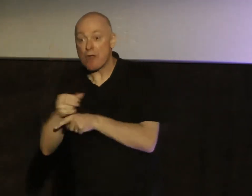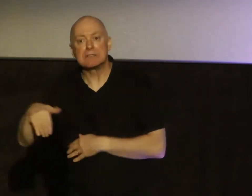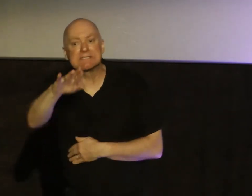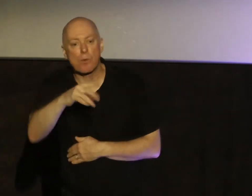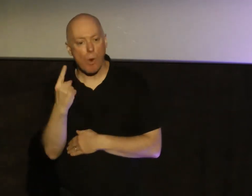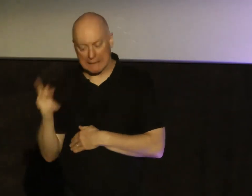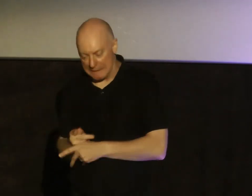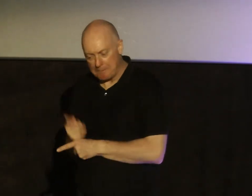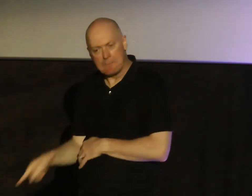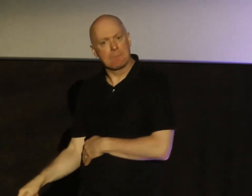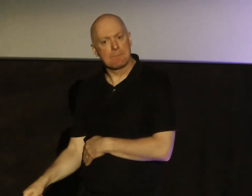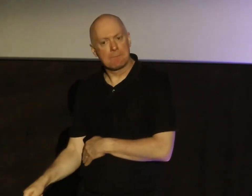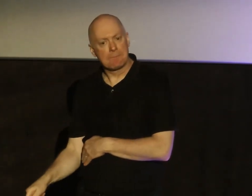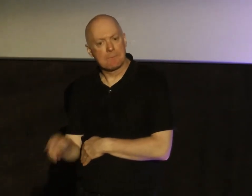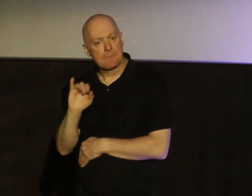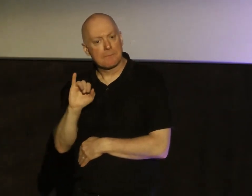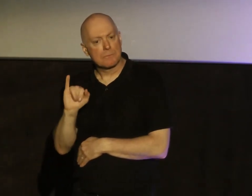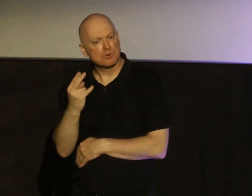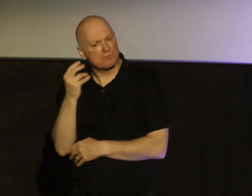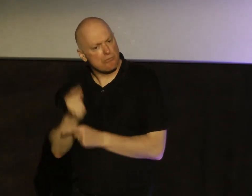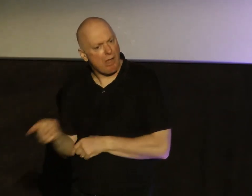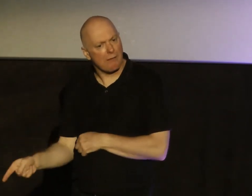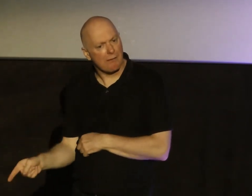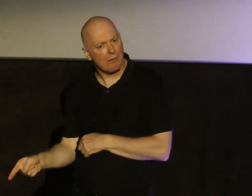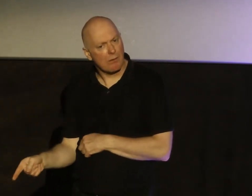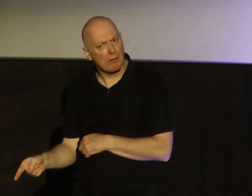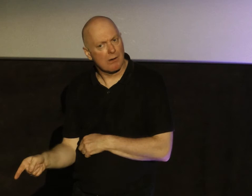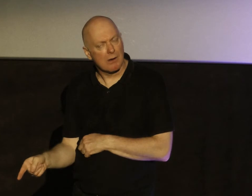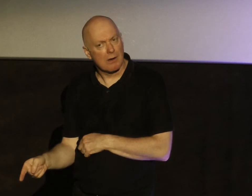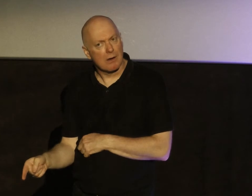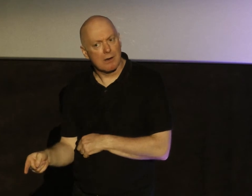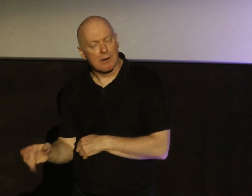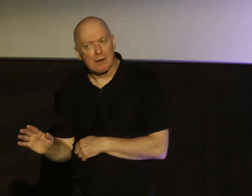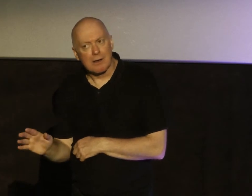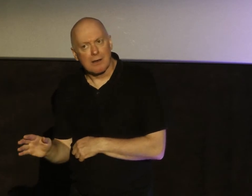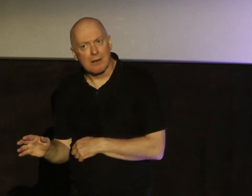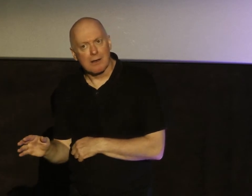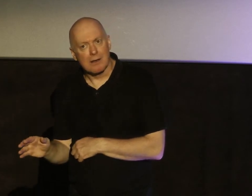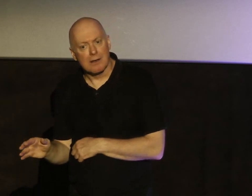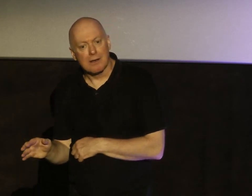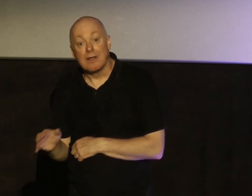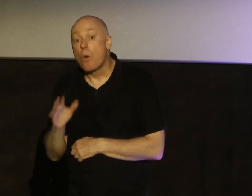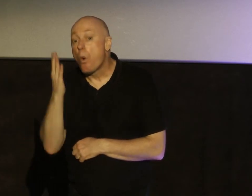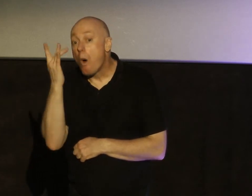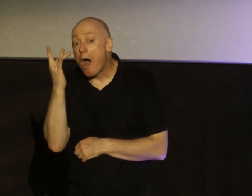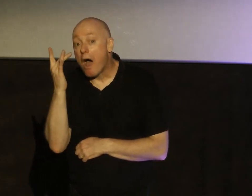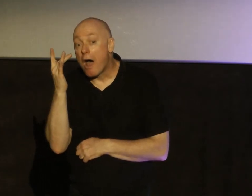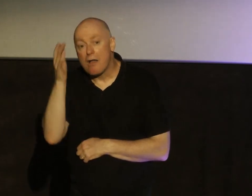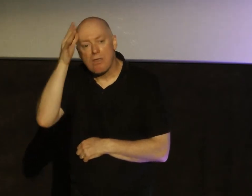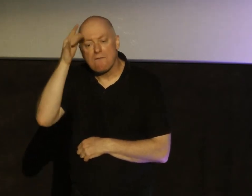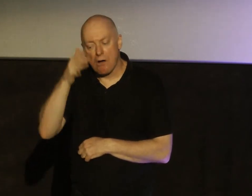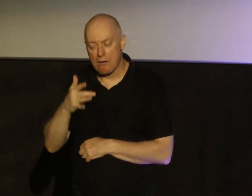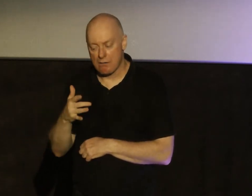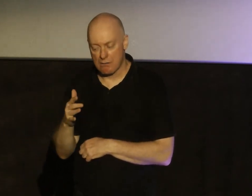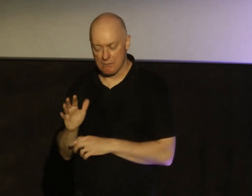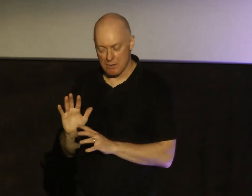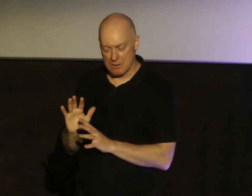Benjamin, Joseph's brother, with his brothers. For, listen, he feared that harm might happen to